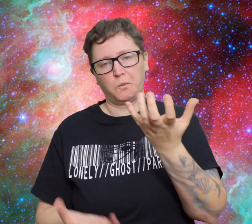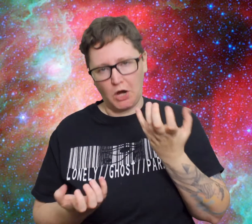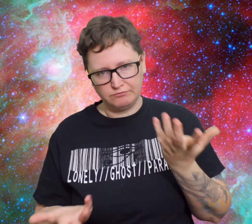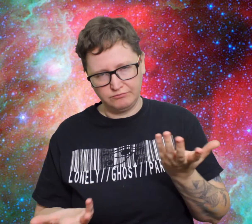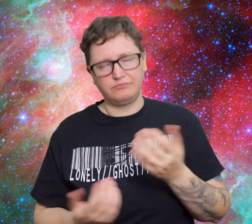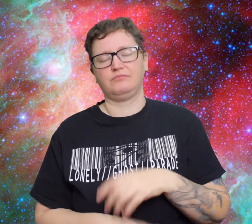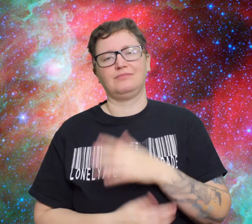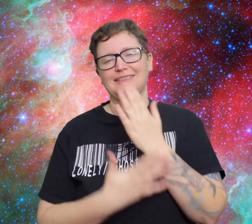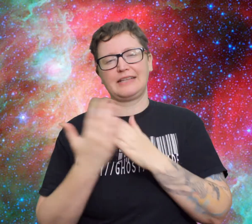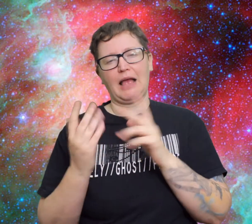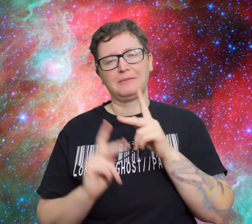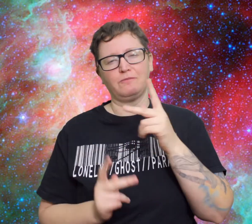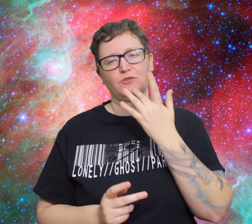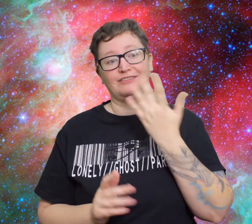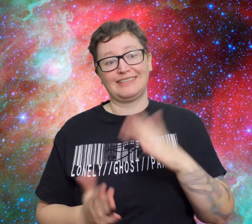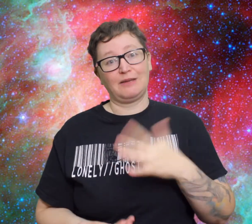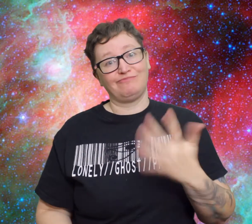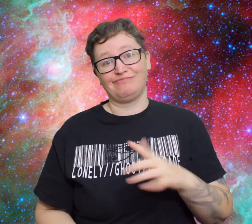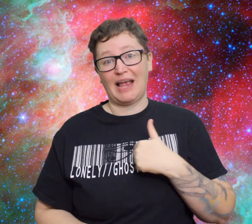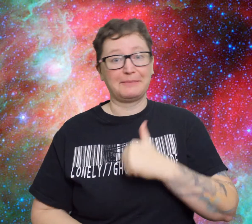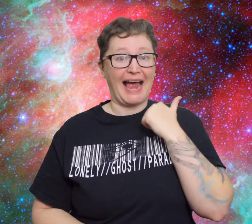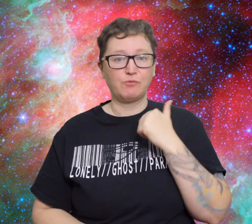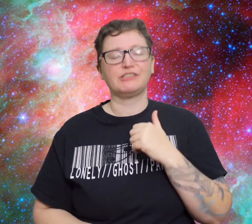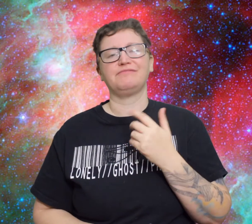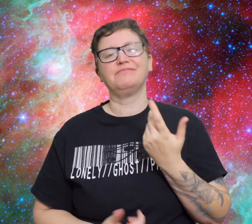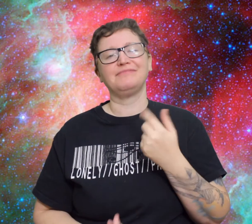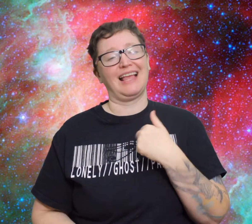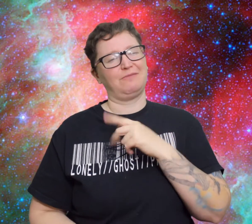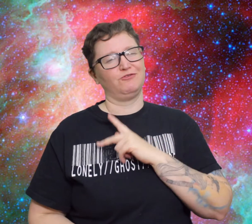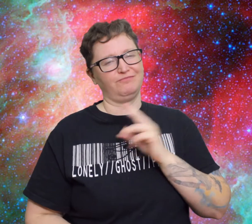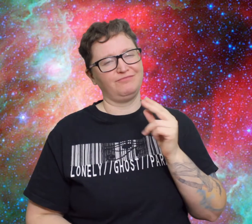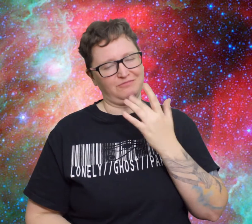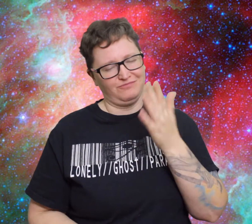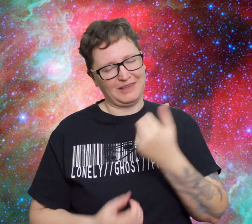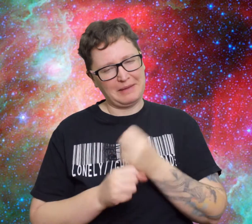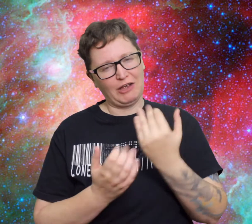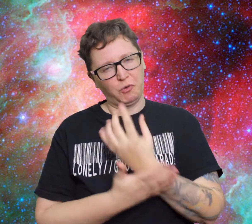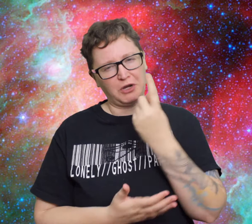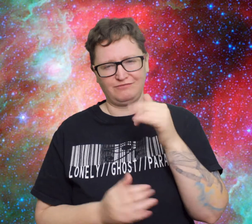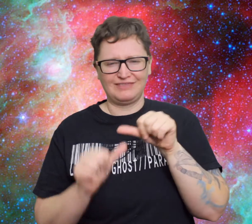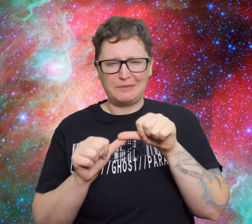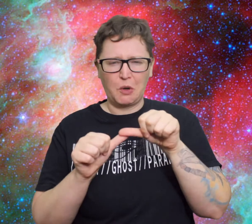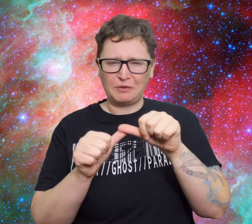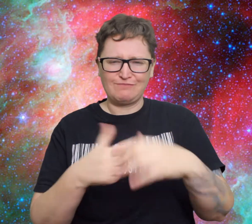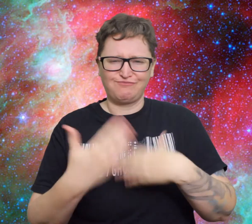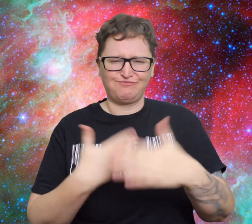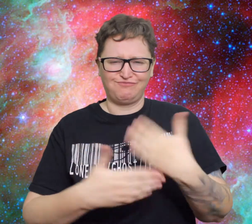pop up again later if you want. So some people prefer to die. I personally prefer to just make a new character and